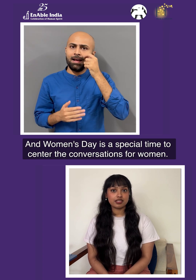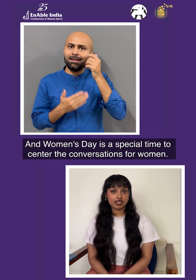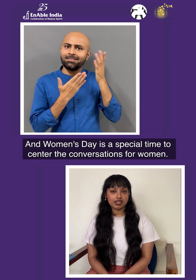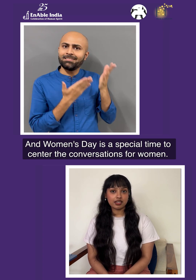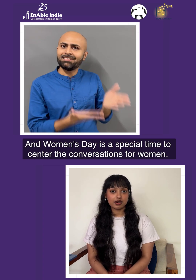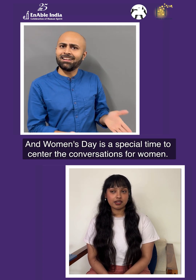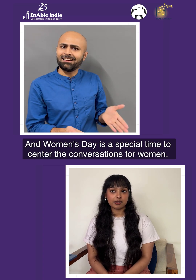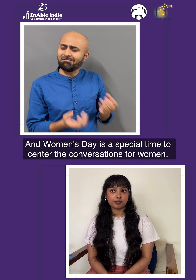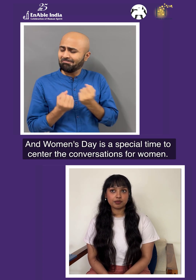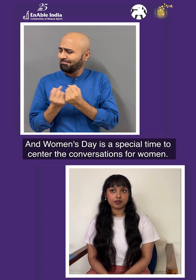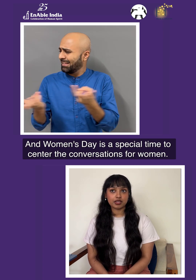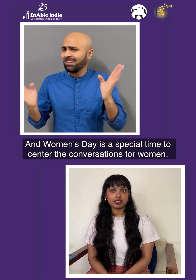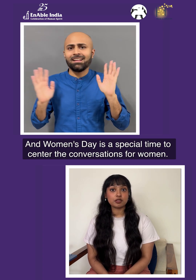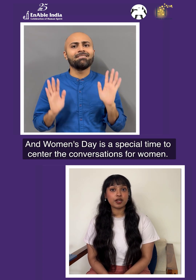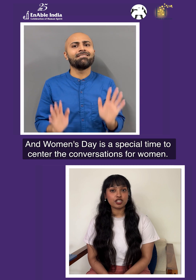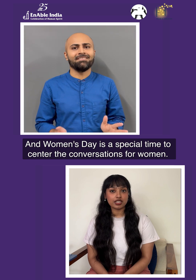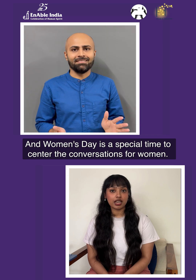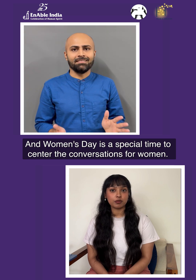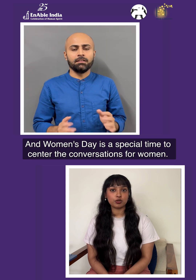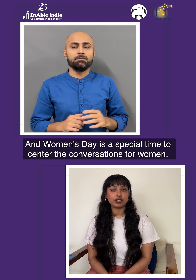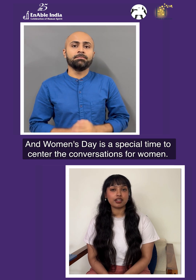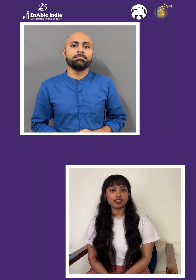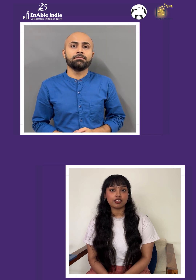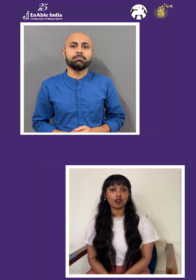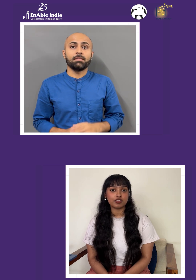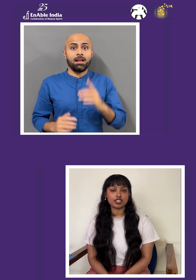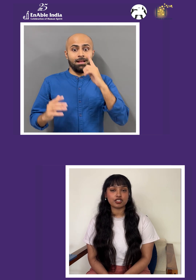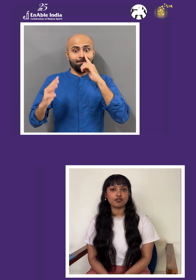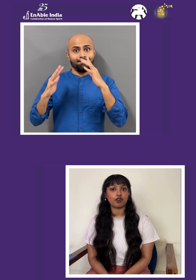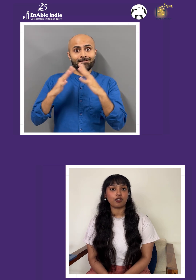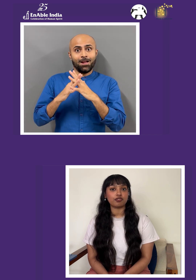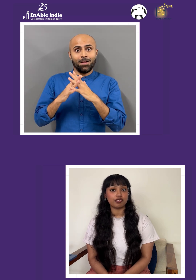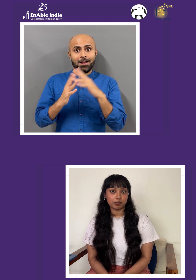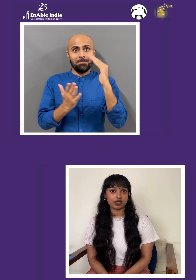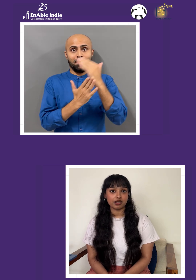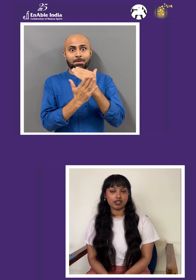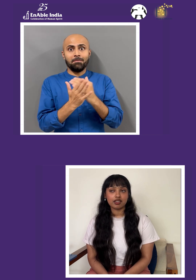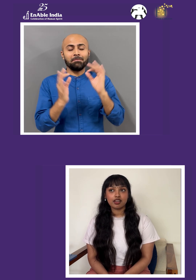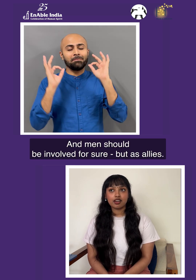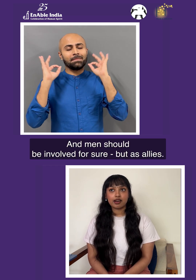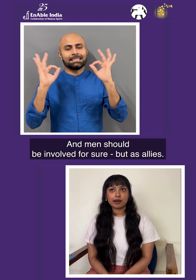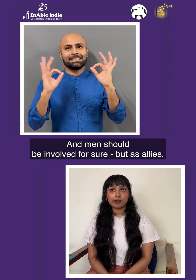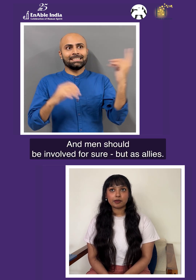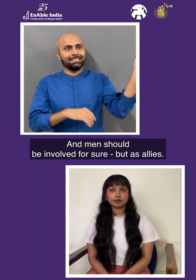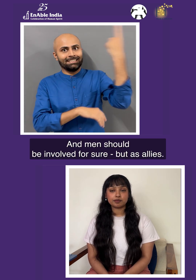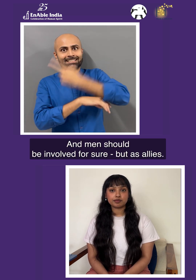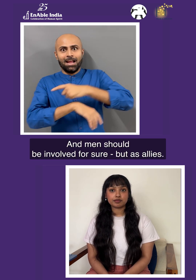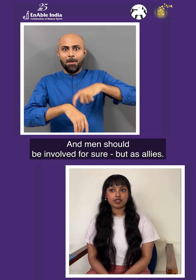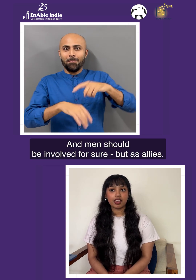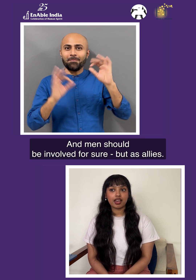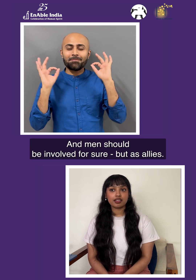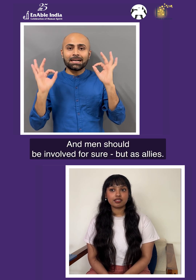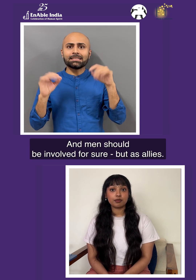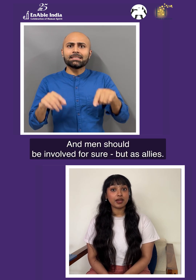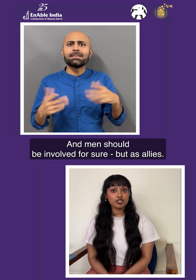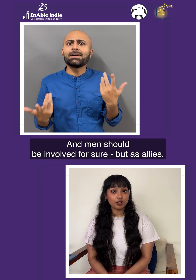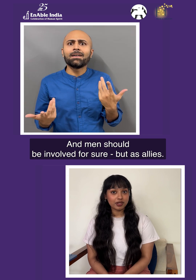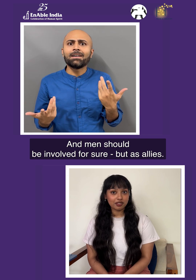Day is a special time to center the conversation for women. Um, and men should be